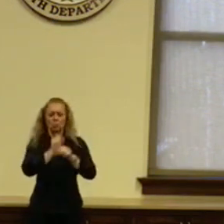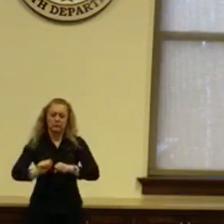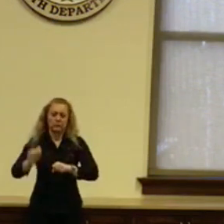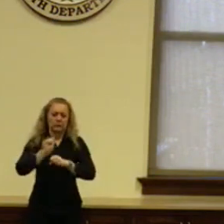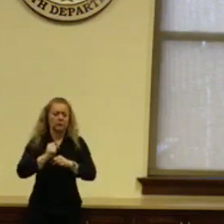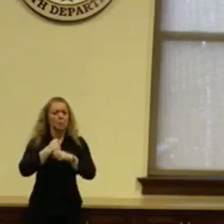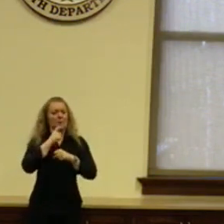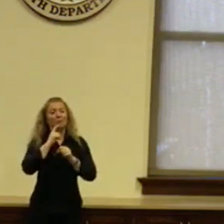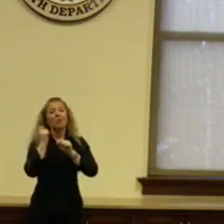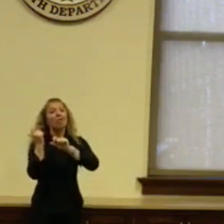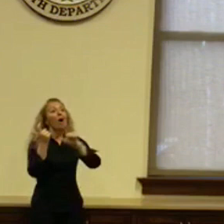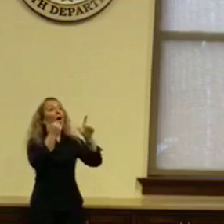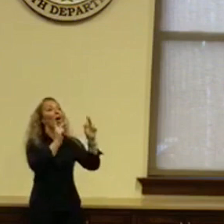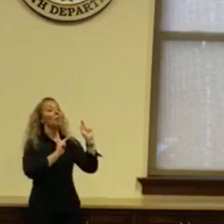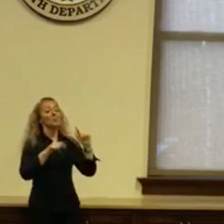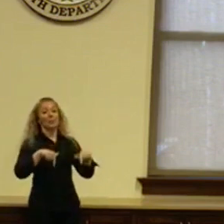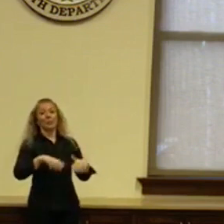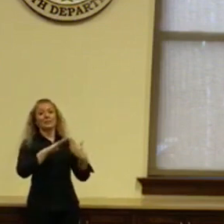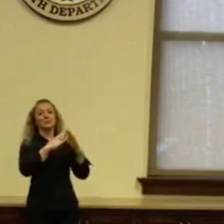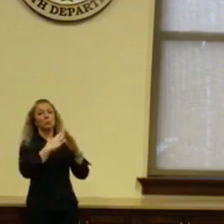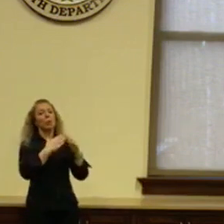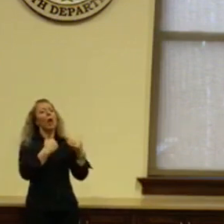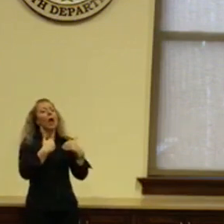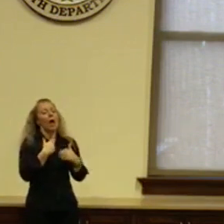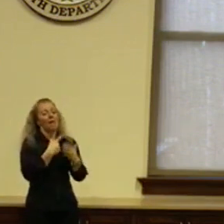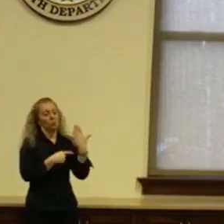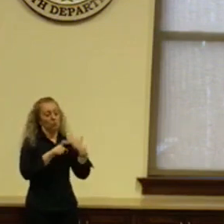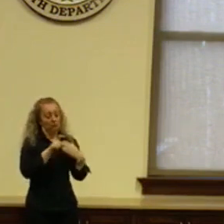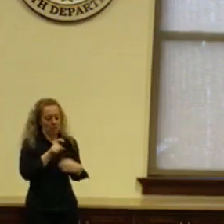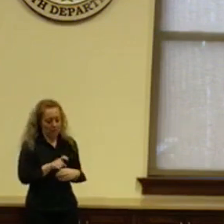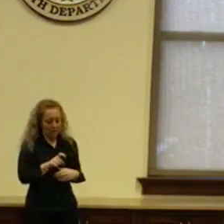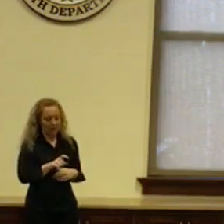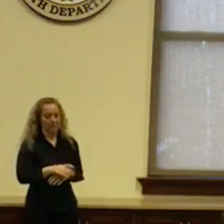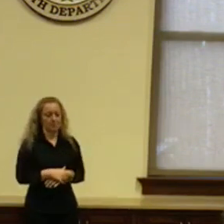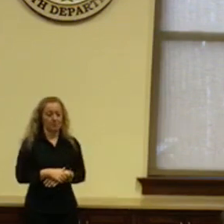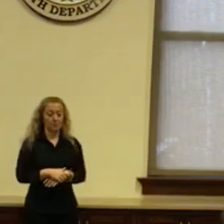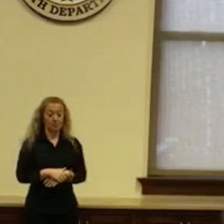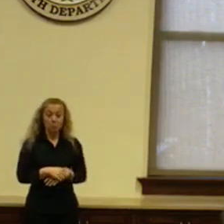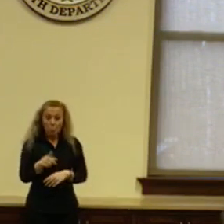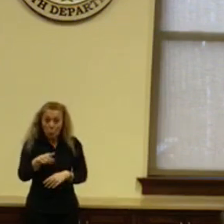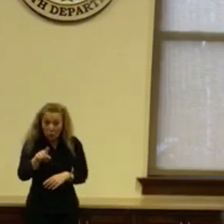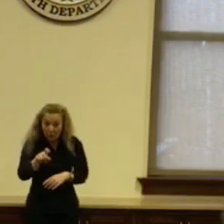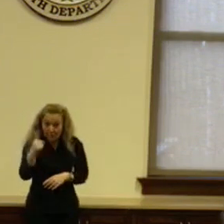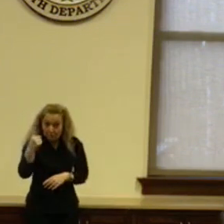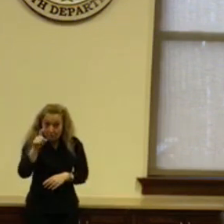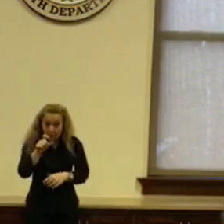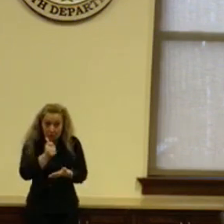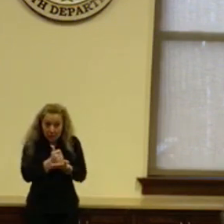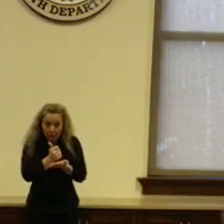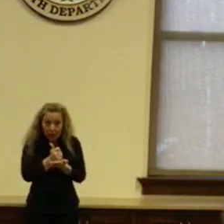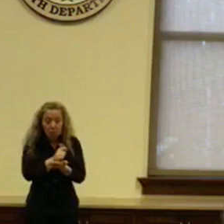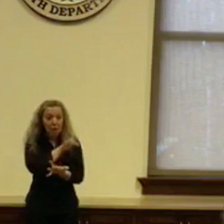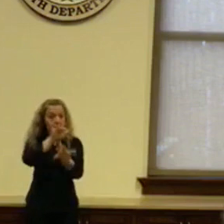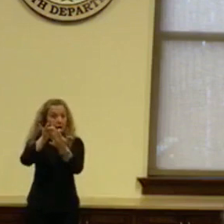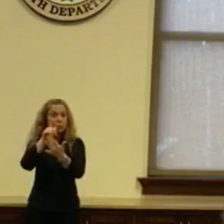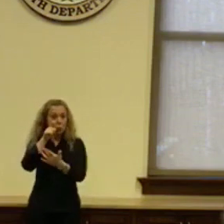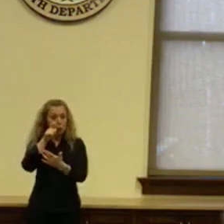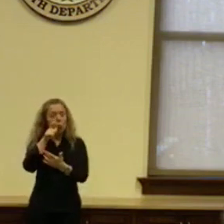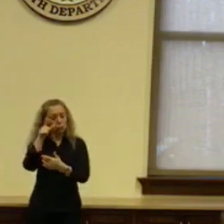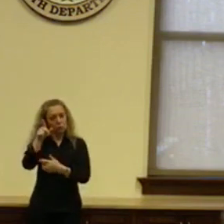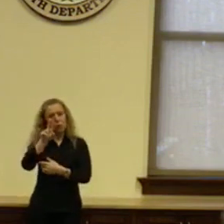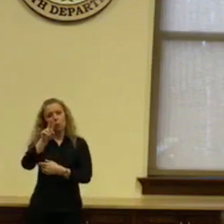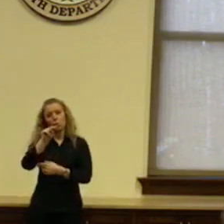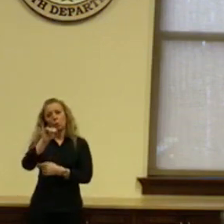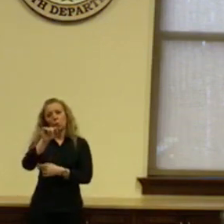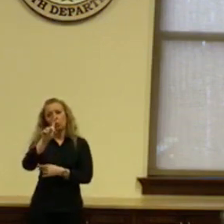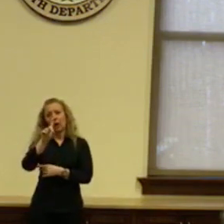to ensure that everyone in our community gets the essentials that they need. If you are in need of help, please contact our partners at the